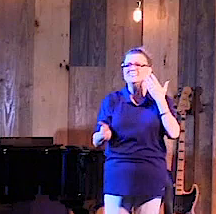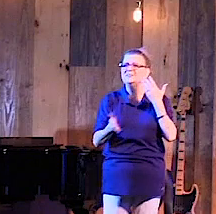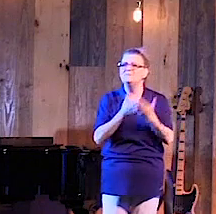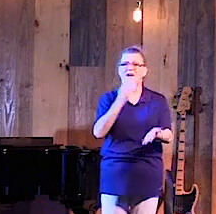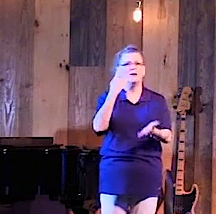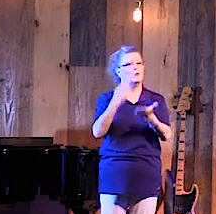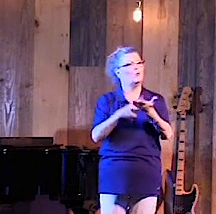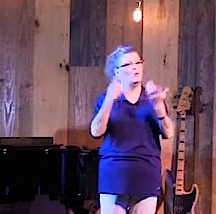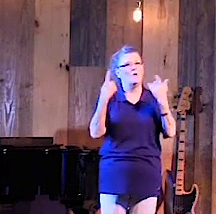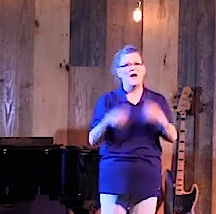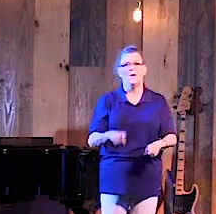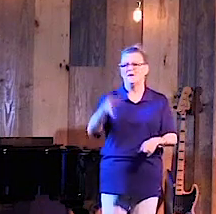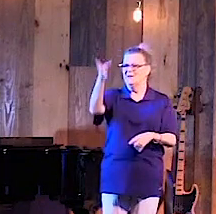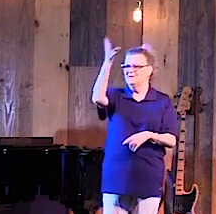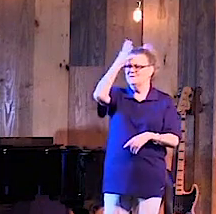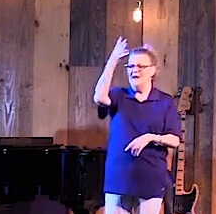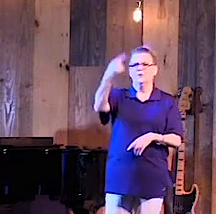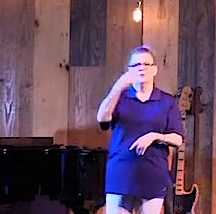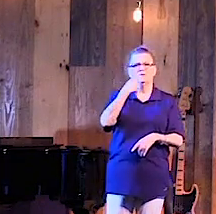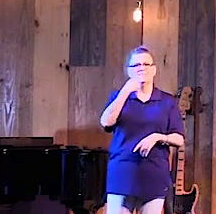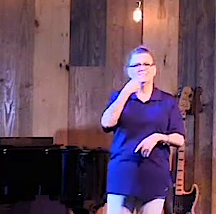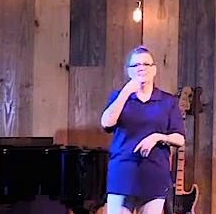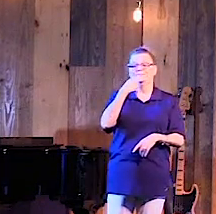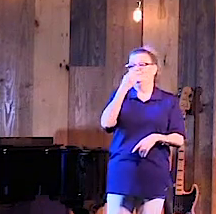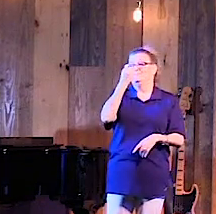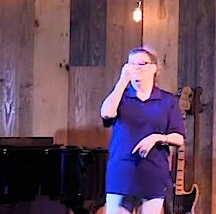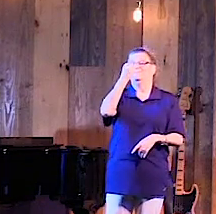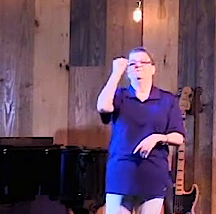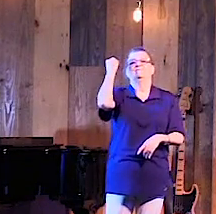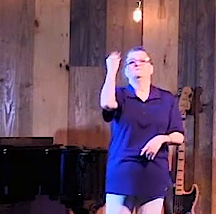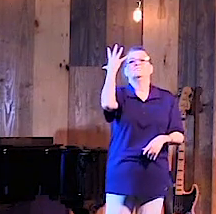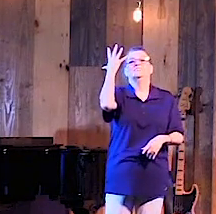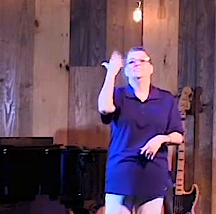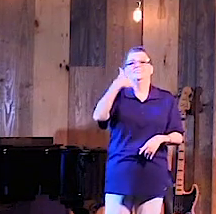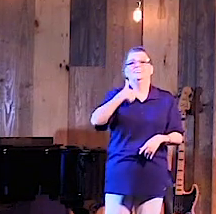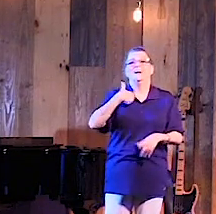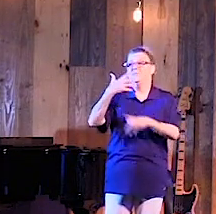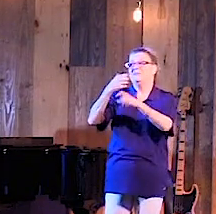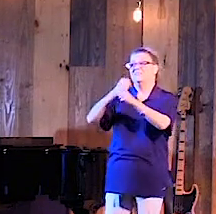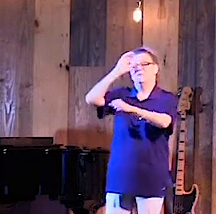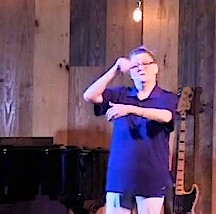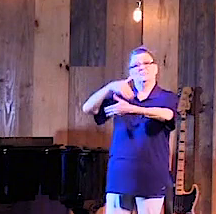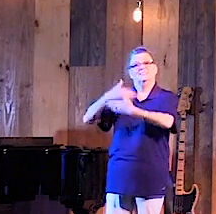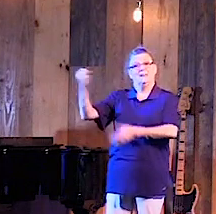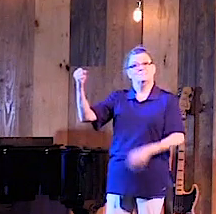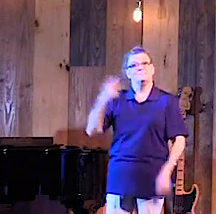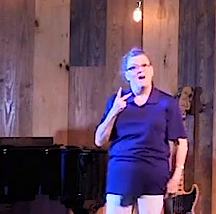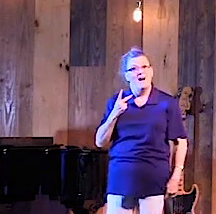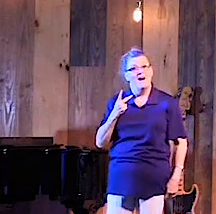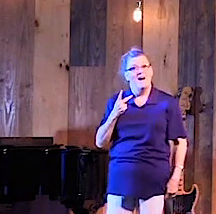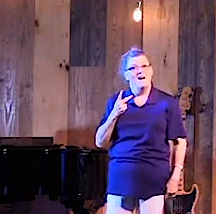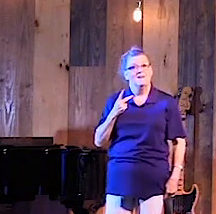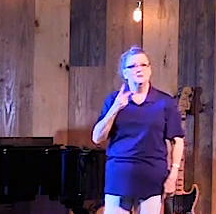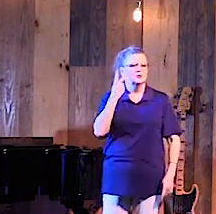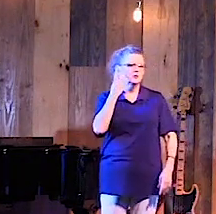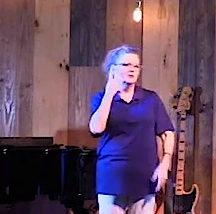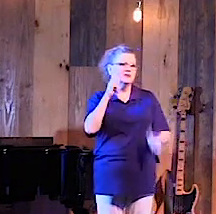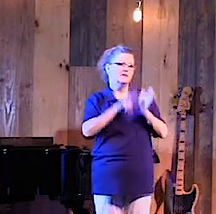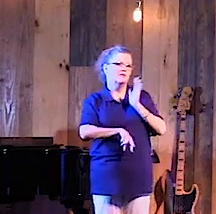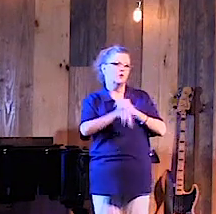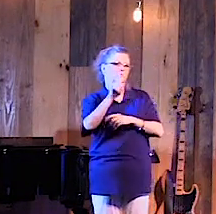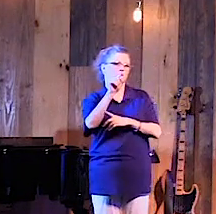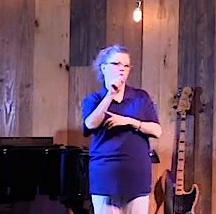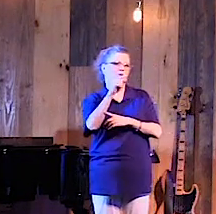was shaming himself, but he didn't care because he is going to get his son back. I mean, did you see it in verse 20? It says when the